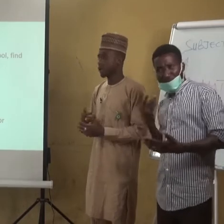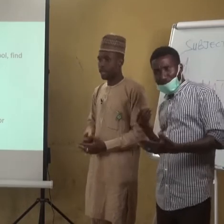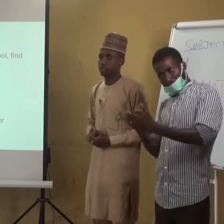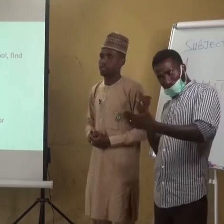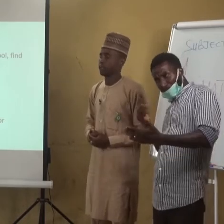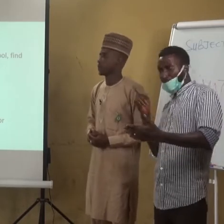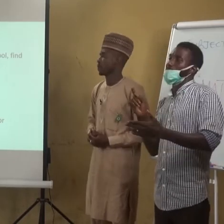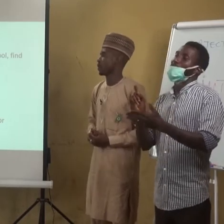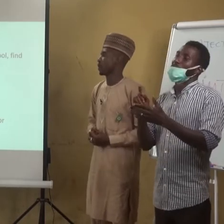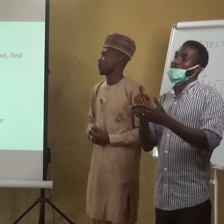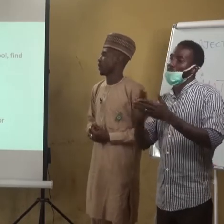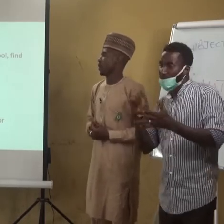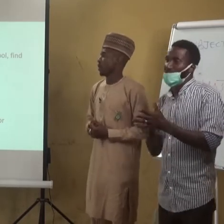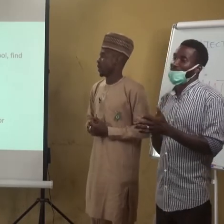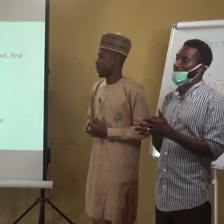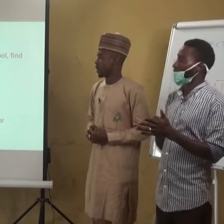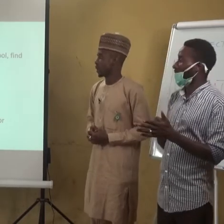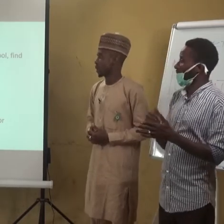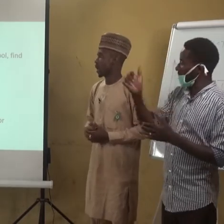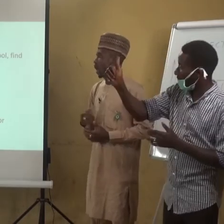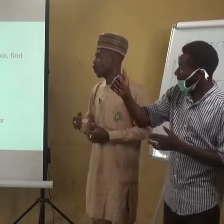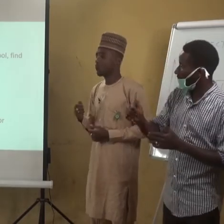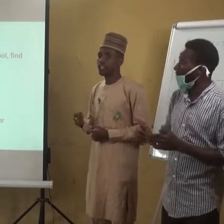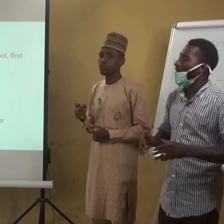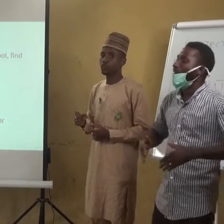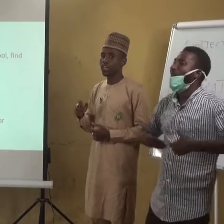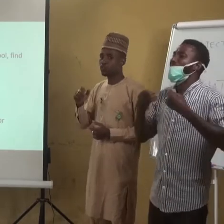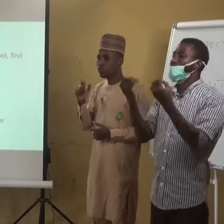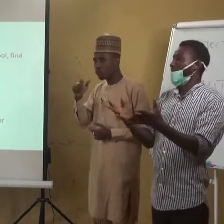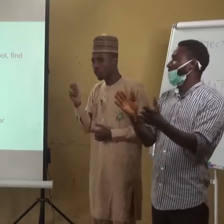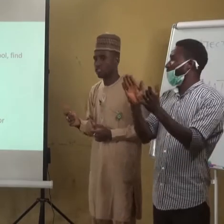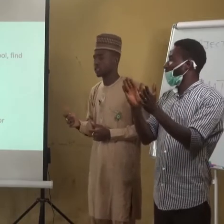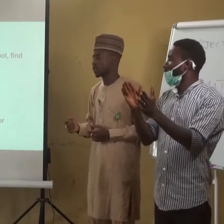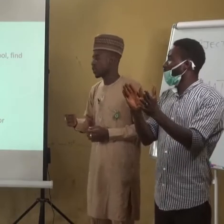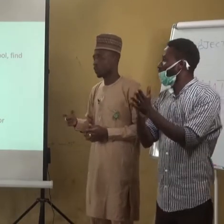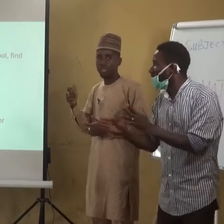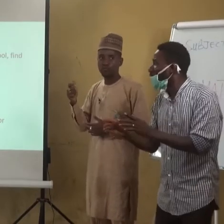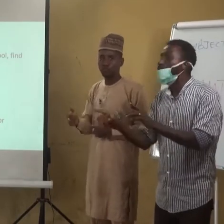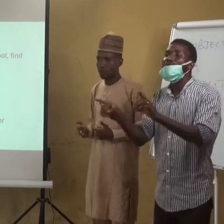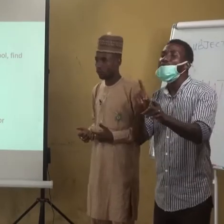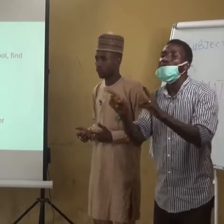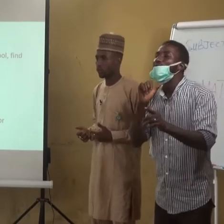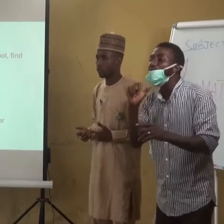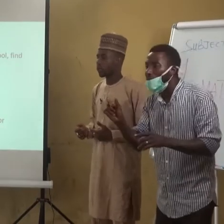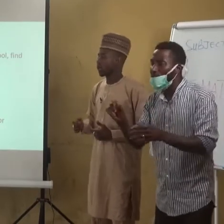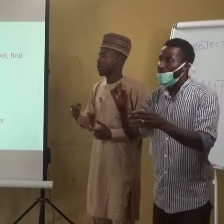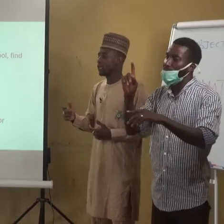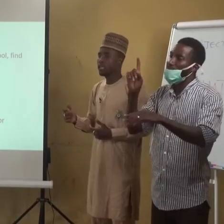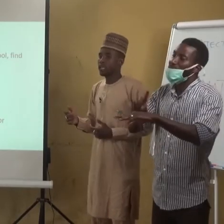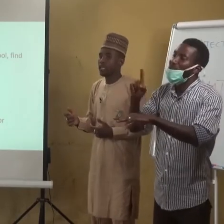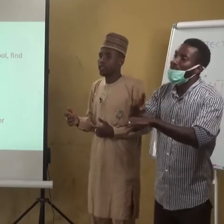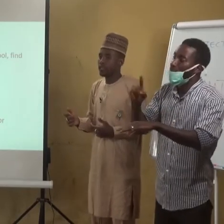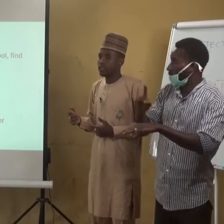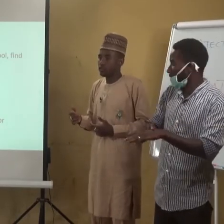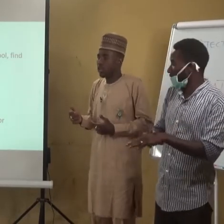before you attempt. A, how many students do not play football?